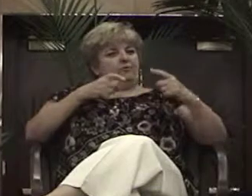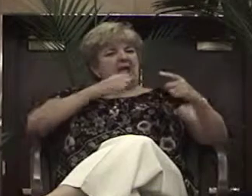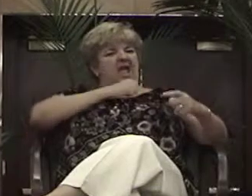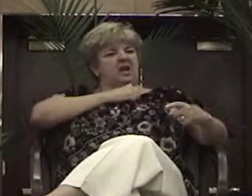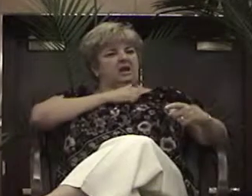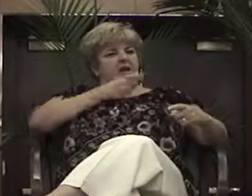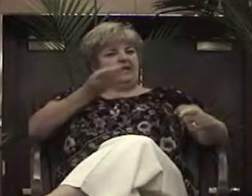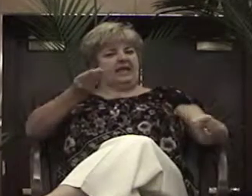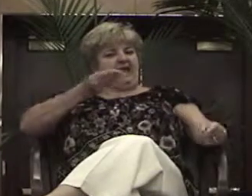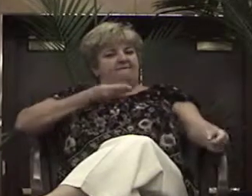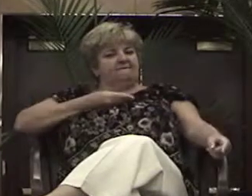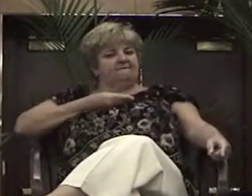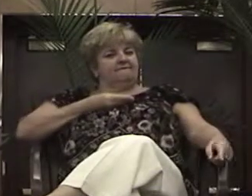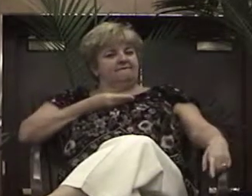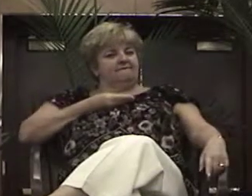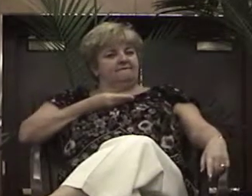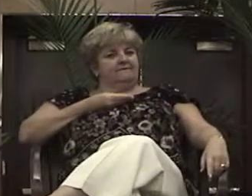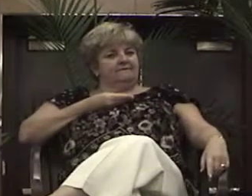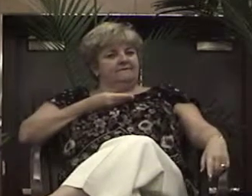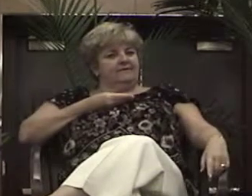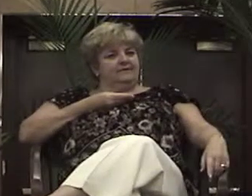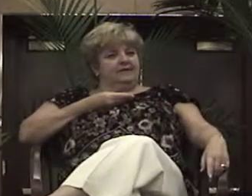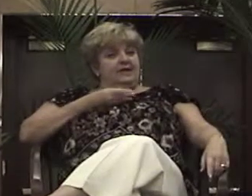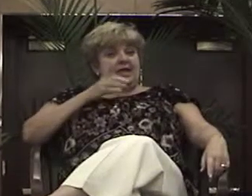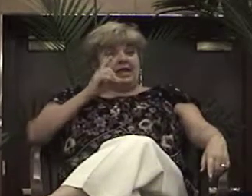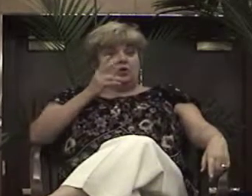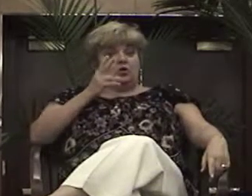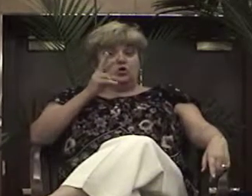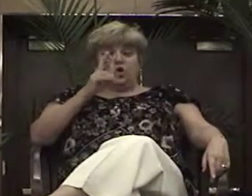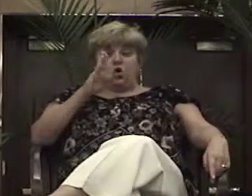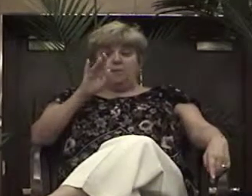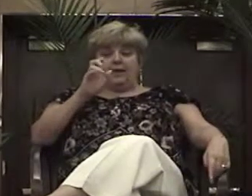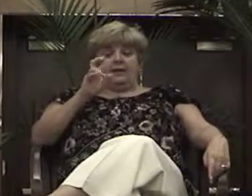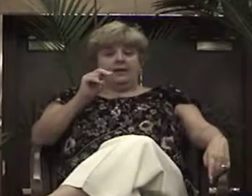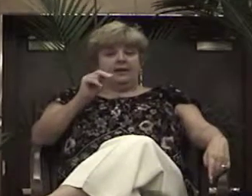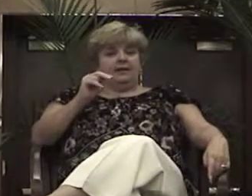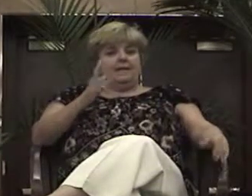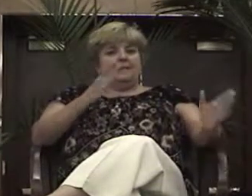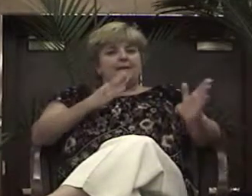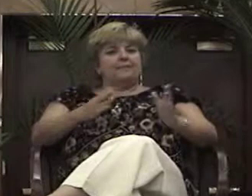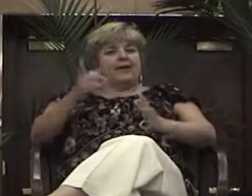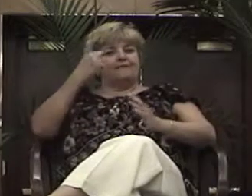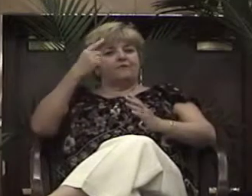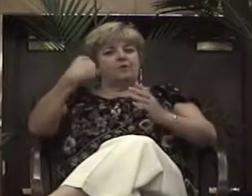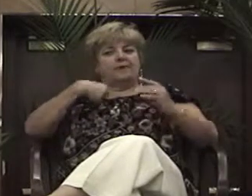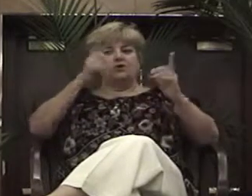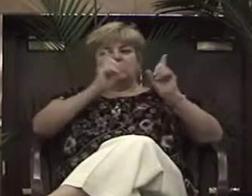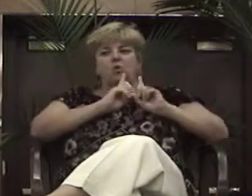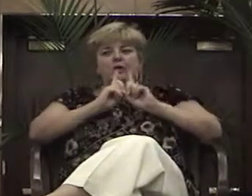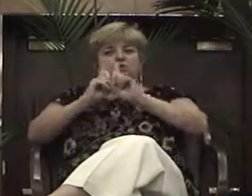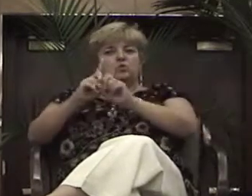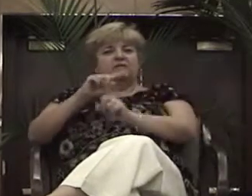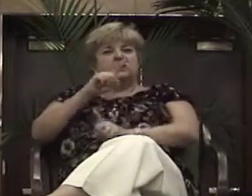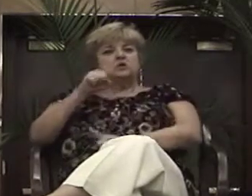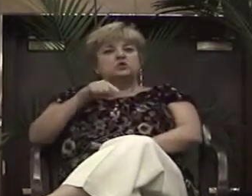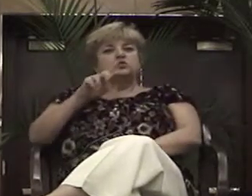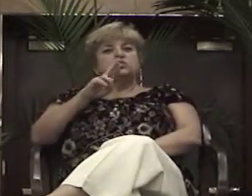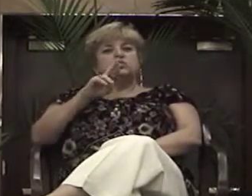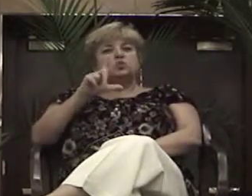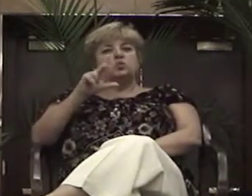I went down to Durban, and they had made arrangements to escort me into Zululand. And at that